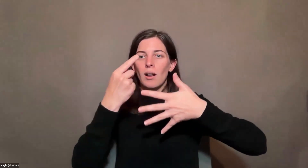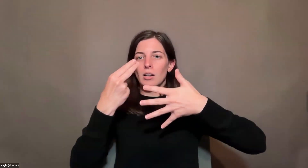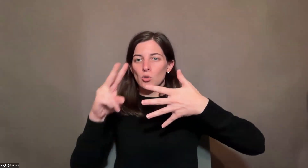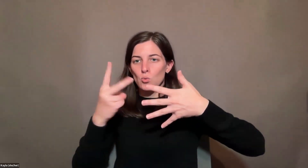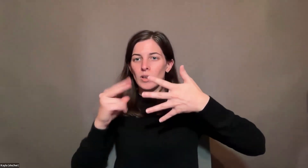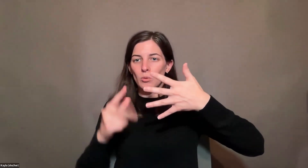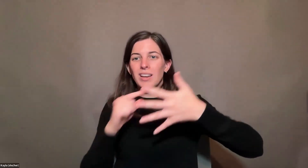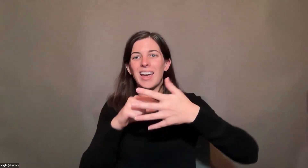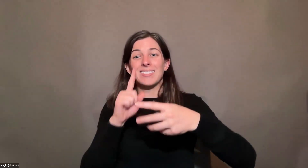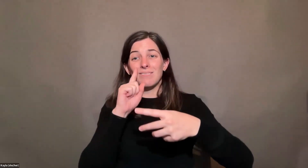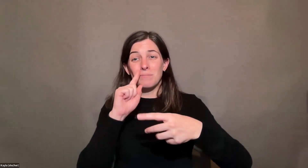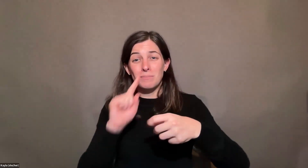And